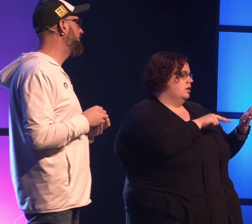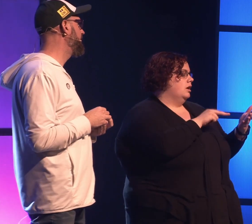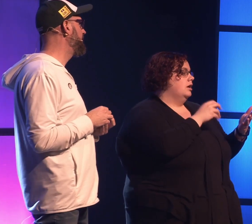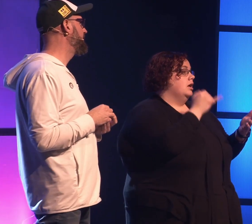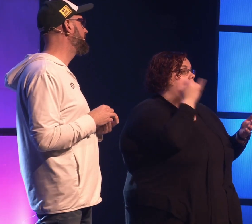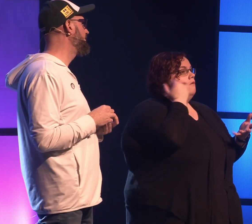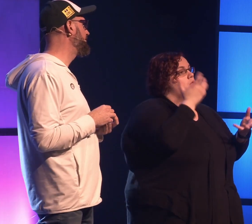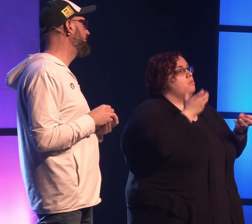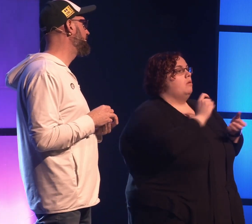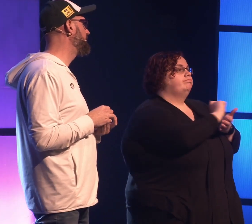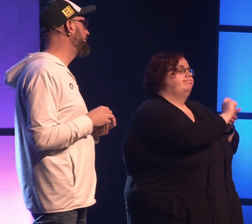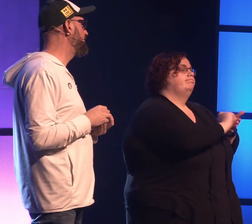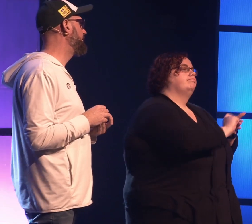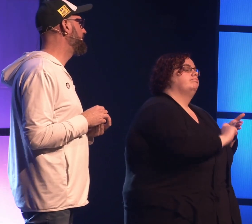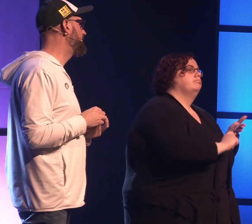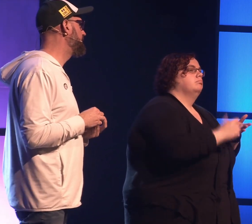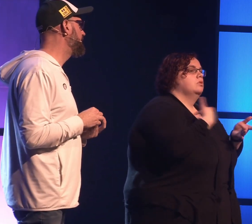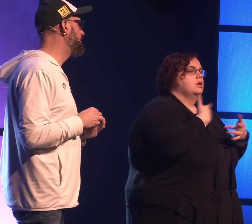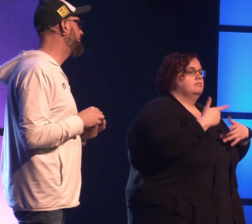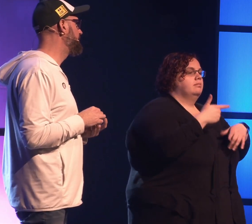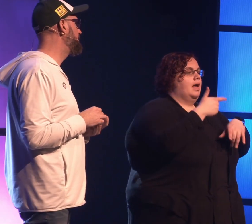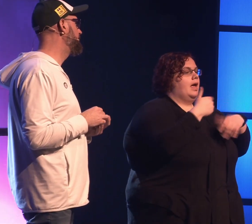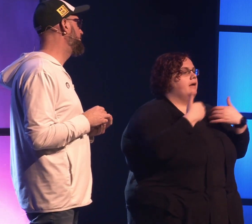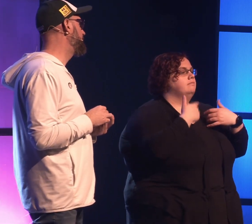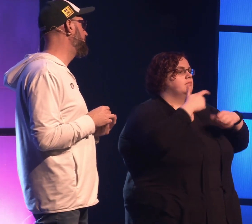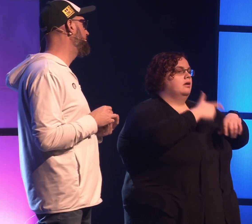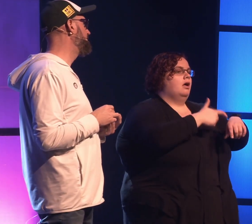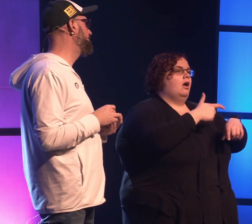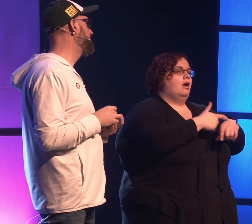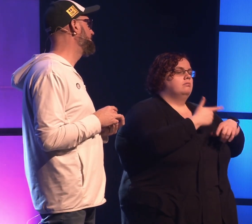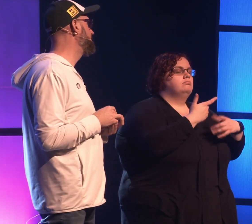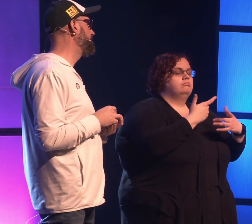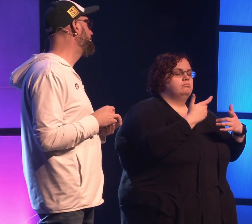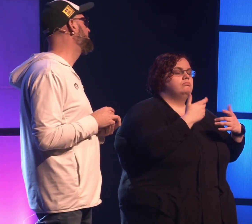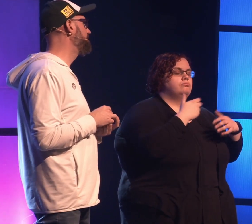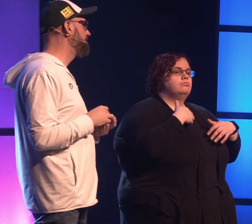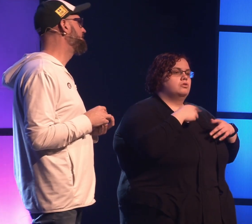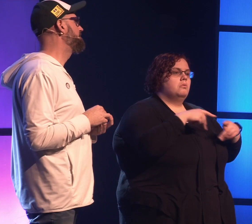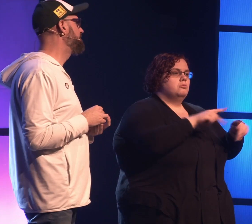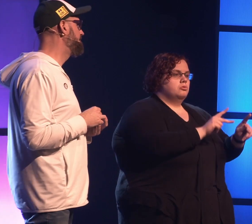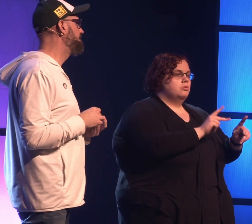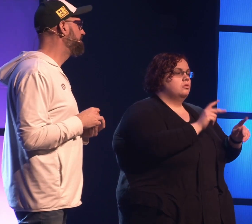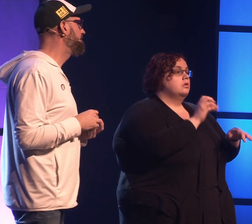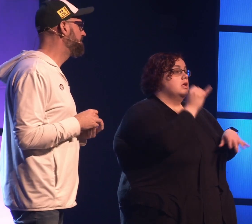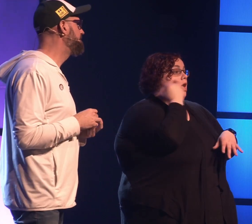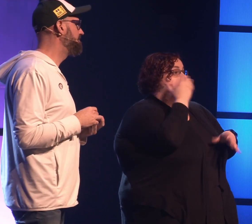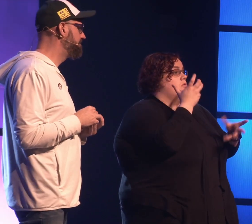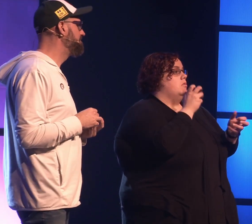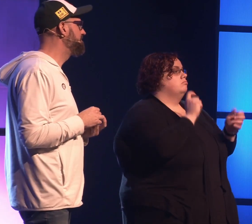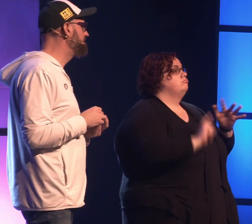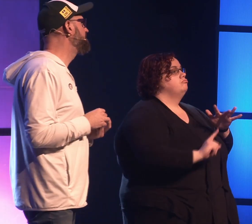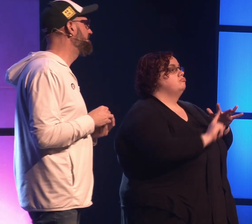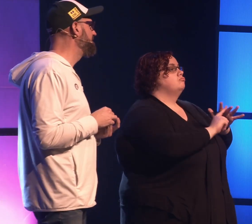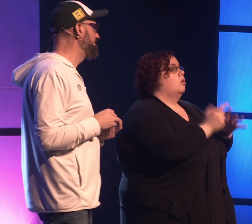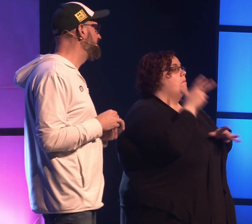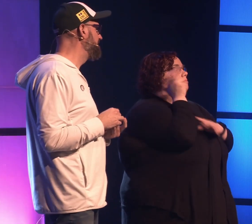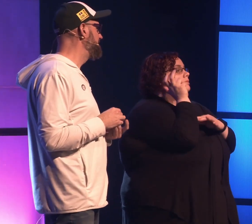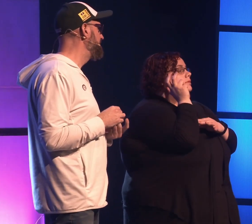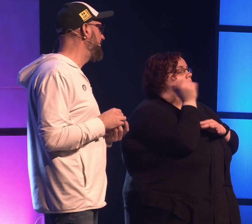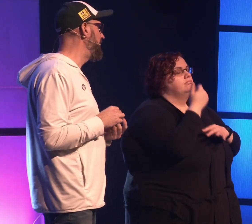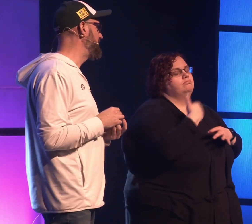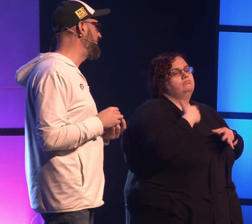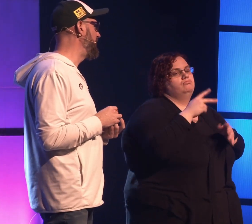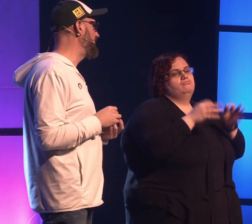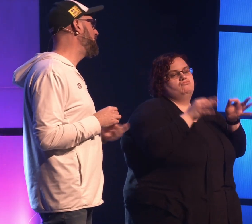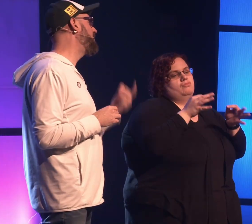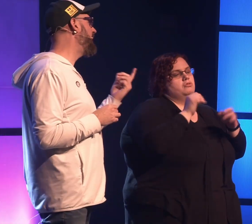to journal and spend time, you know, there's those opportunities. If you just want to show up and listen and do none of it, nobody will judge you. They'll never